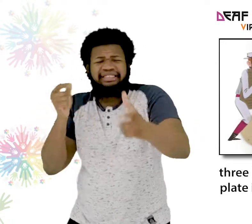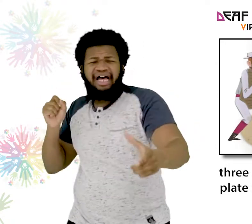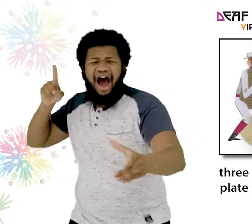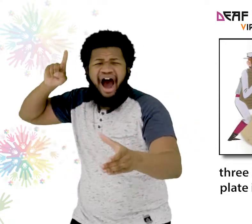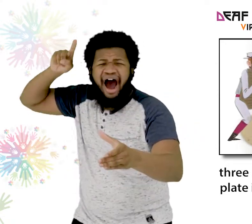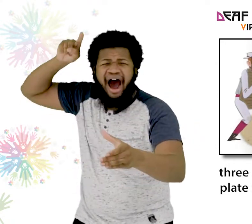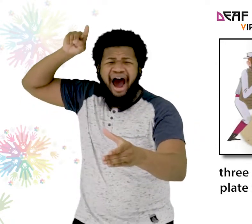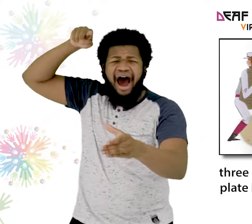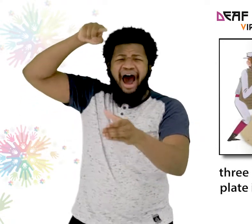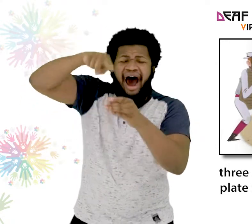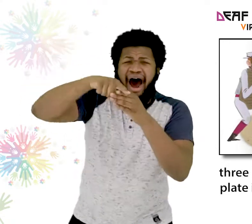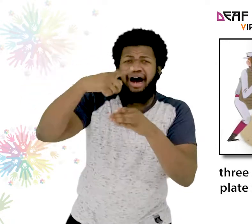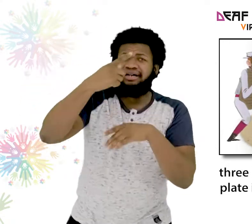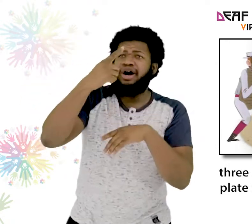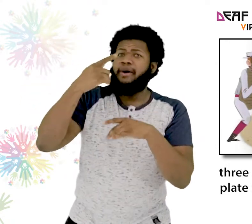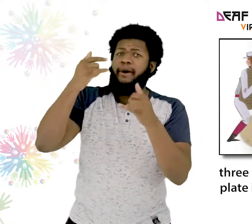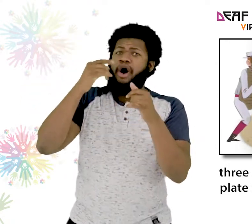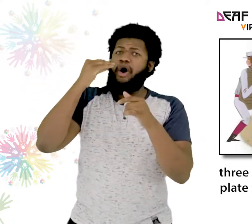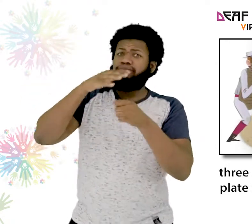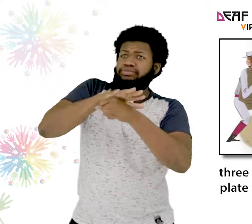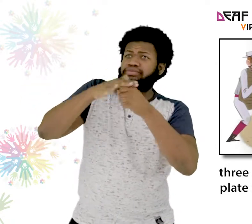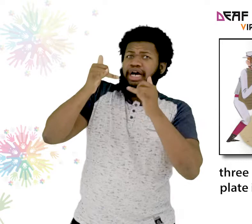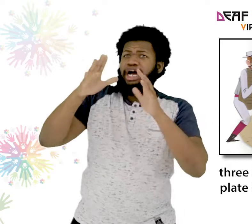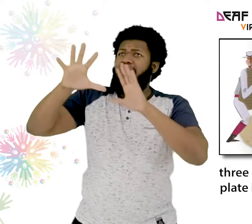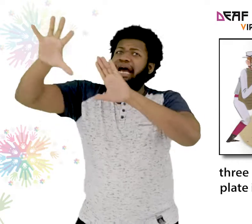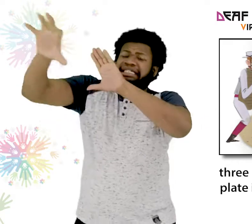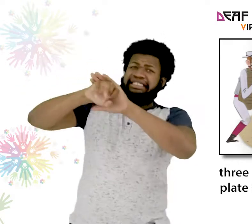at the plate in one game from the outfield.